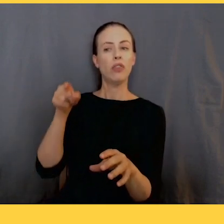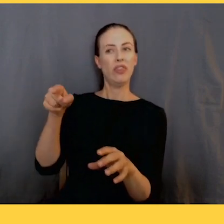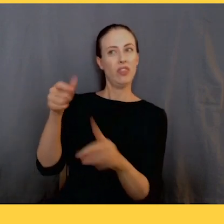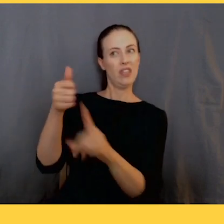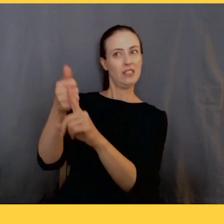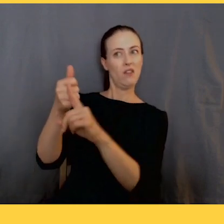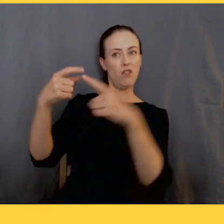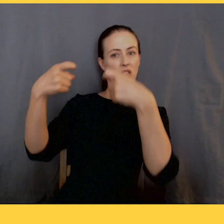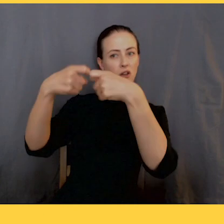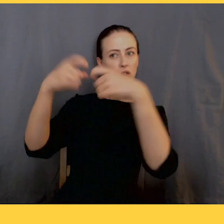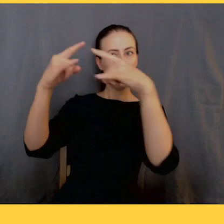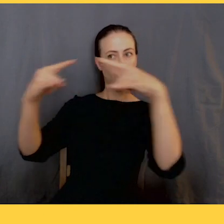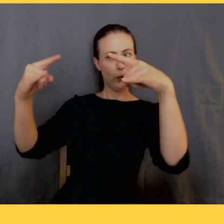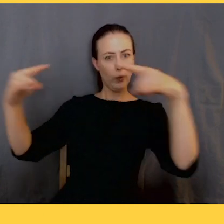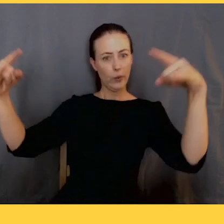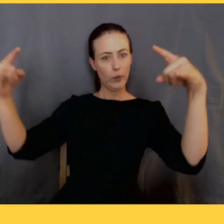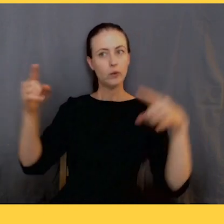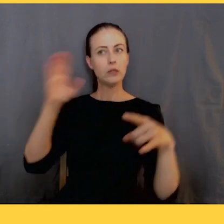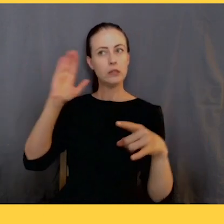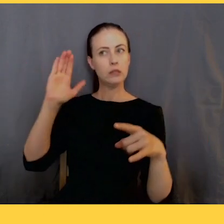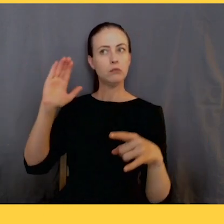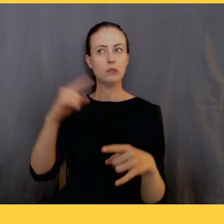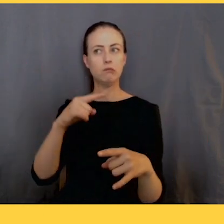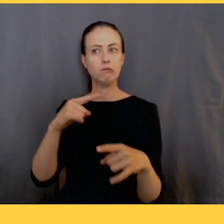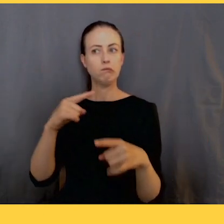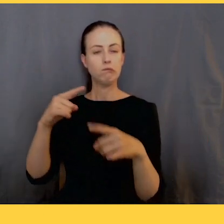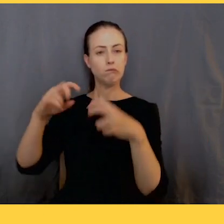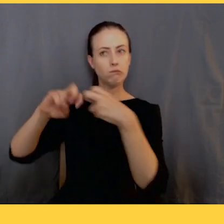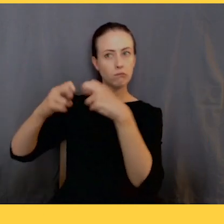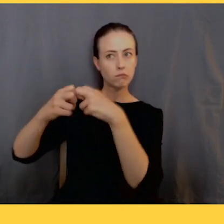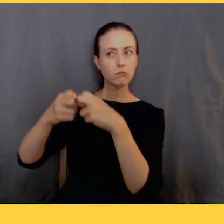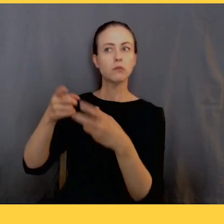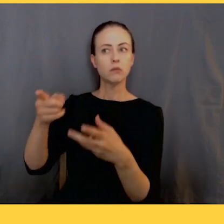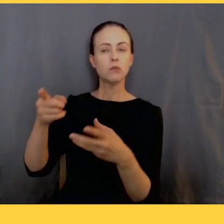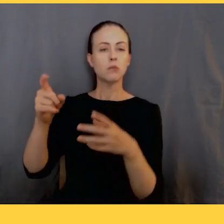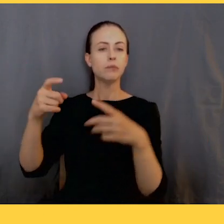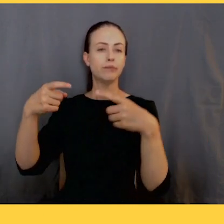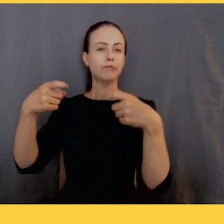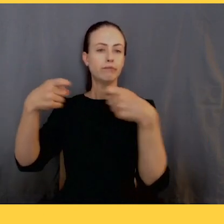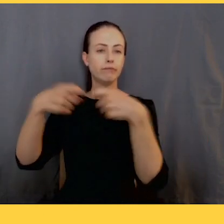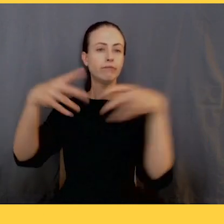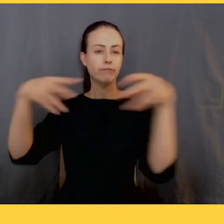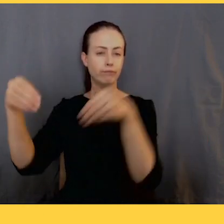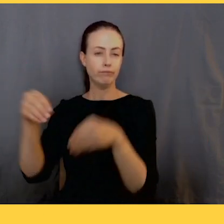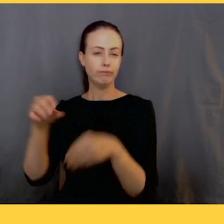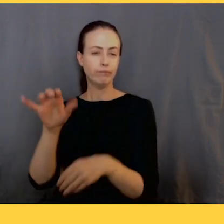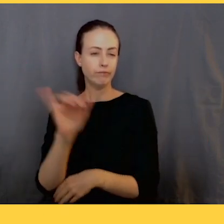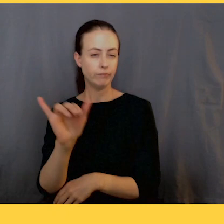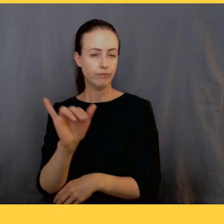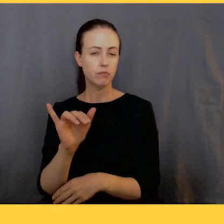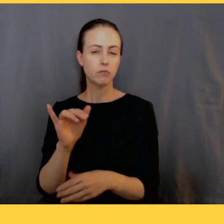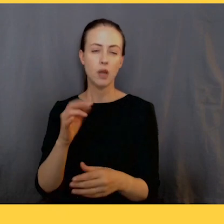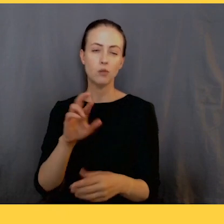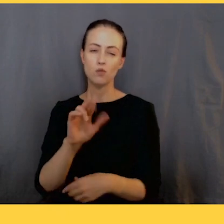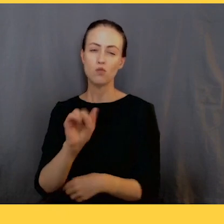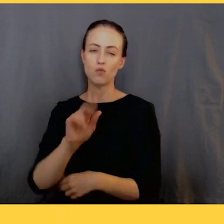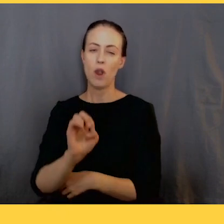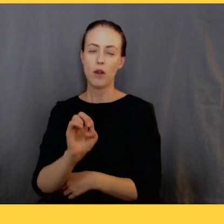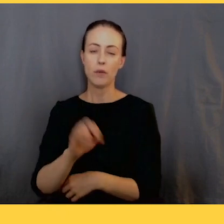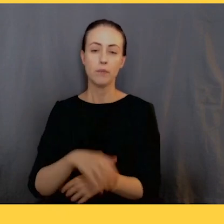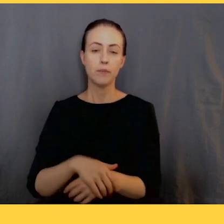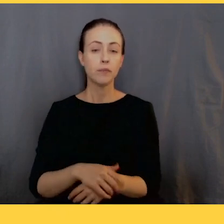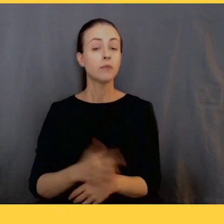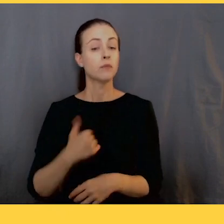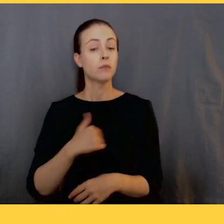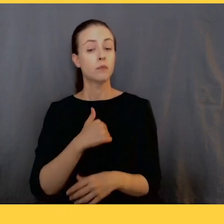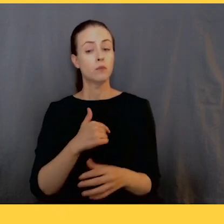rare occurrence. As more mitigations are deployed, the company expects to reduce the scope and impact of